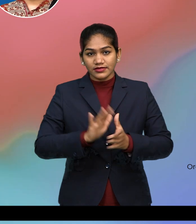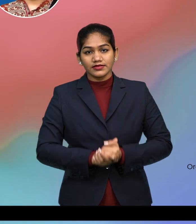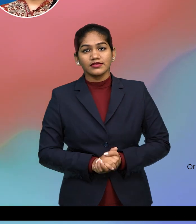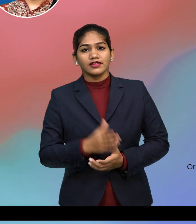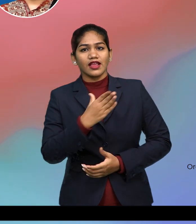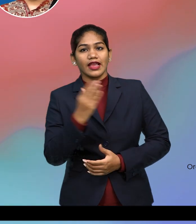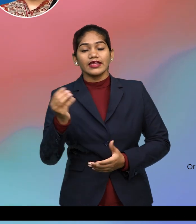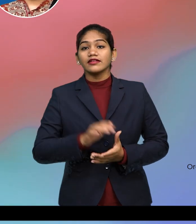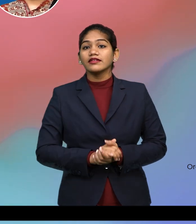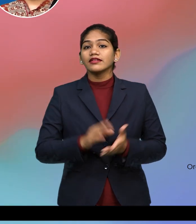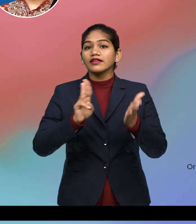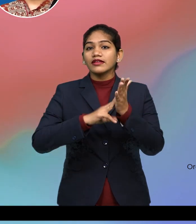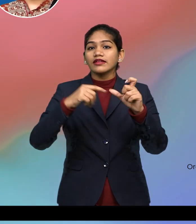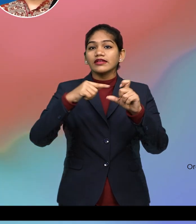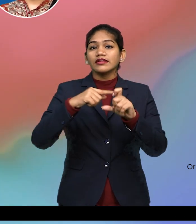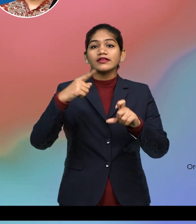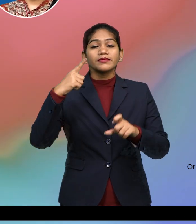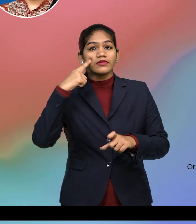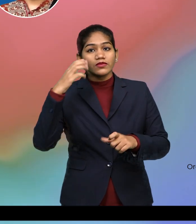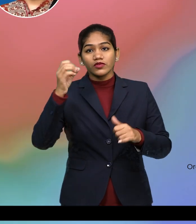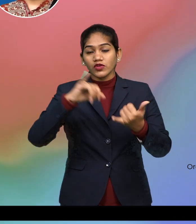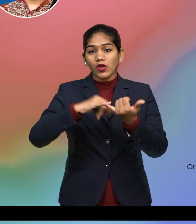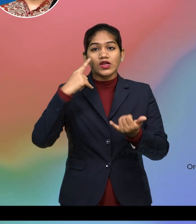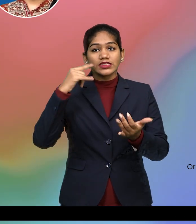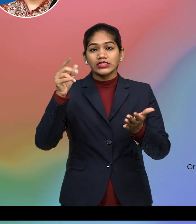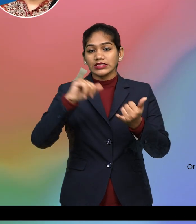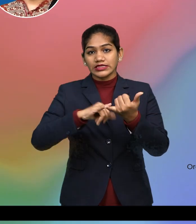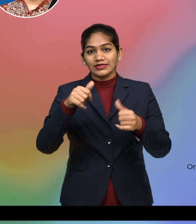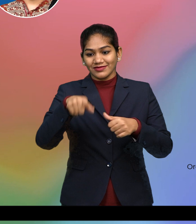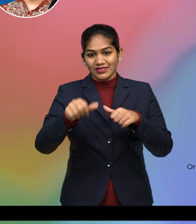and meiosis does not occur.